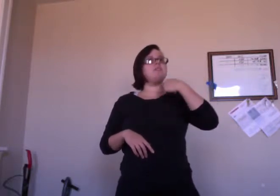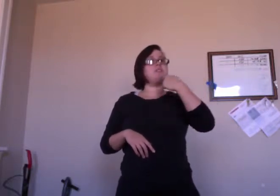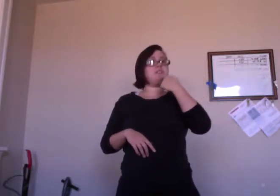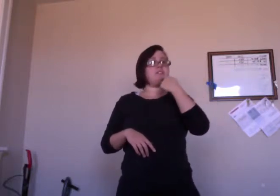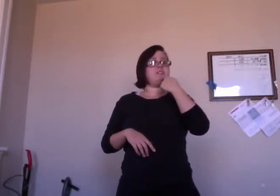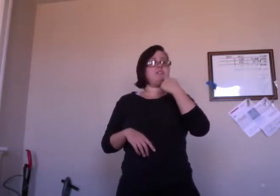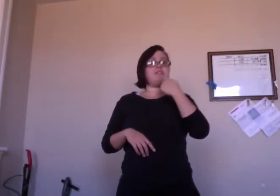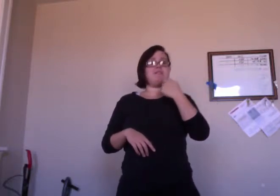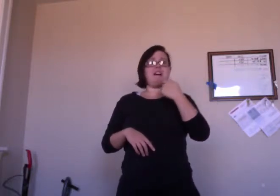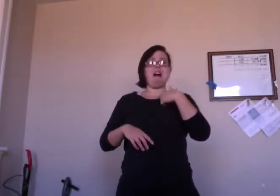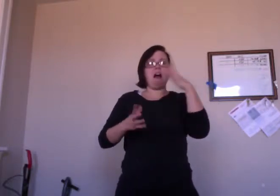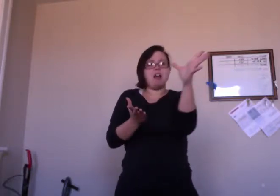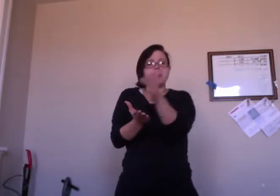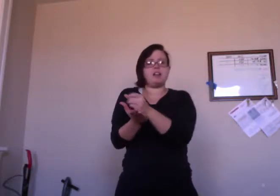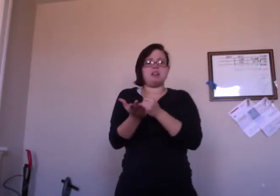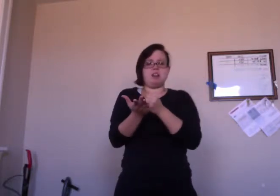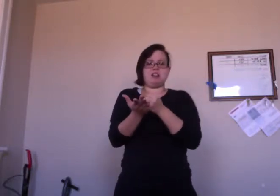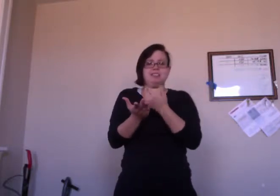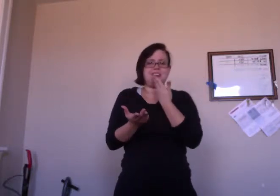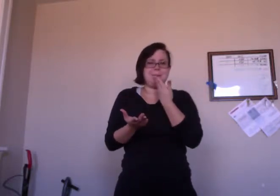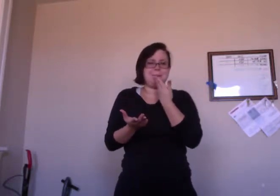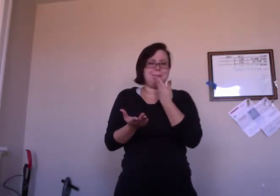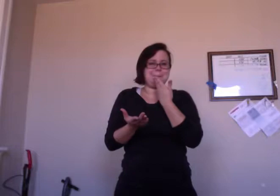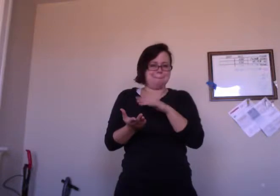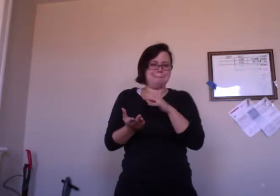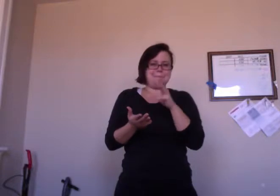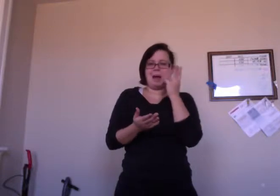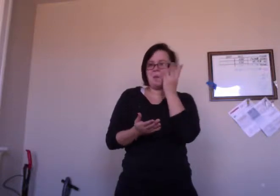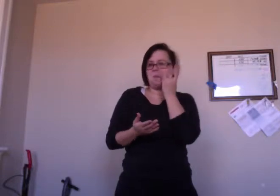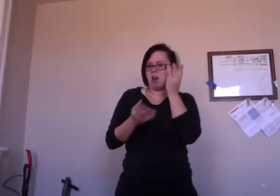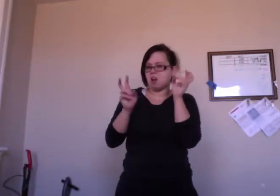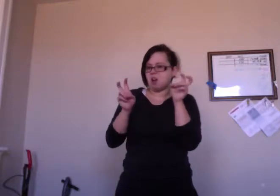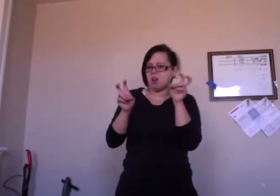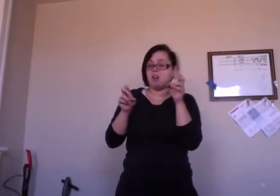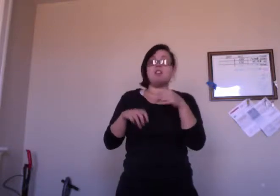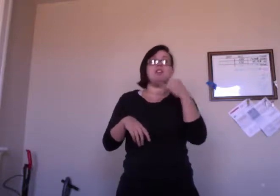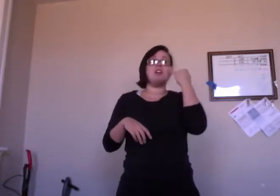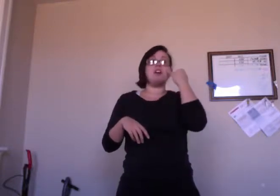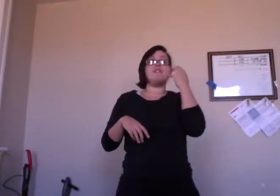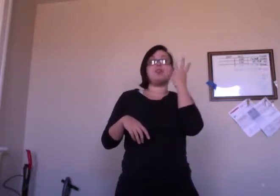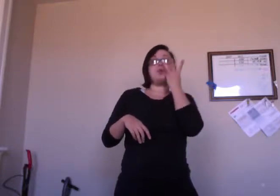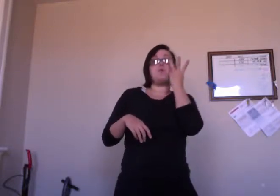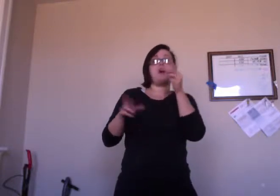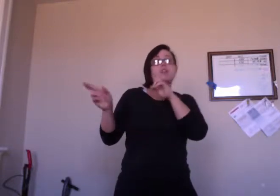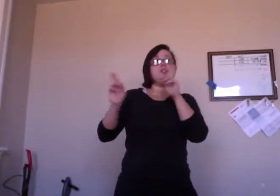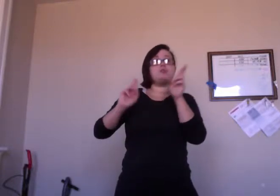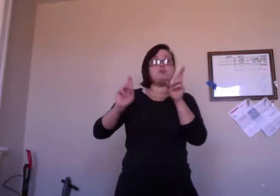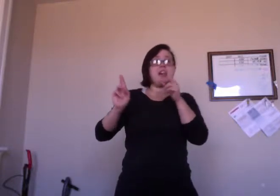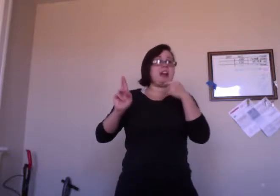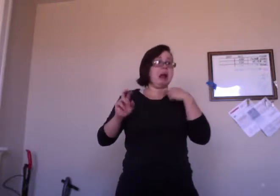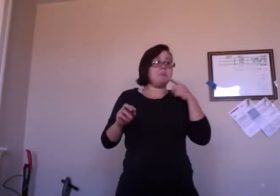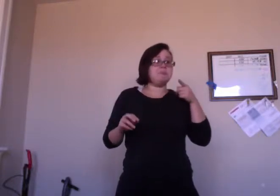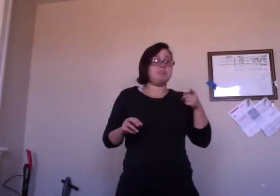bad wines. Because if the wine is ready and the person is there, I'm opening it. I no longer want to postpone anything in